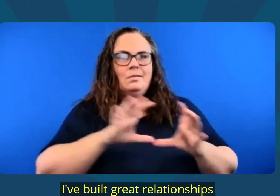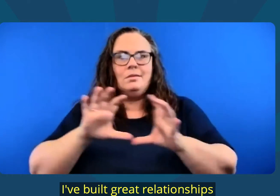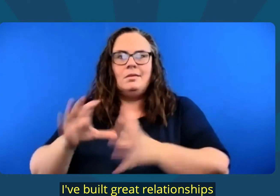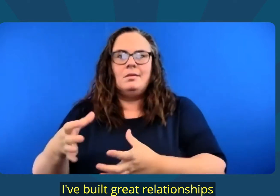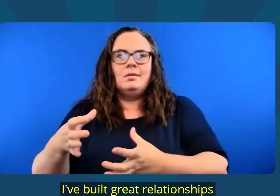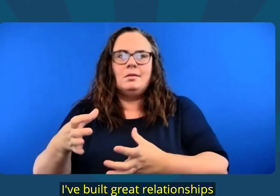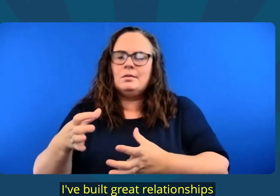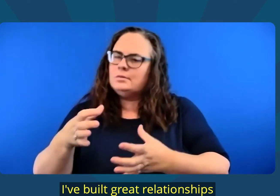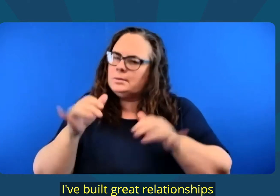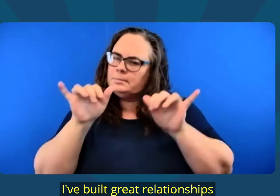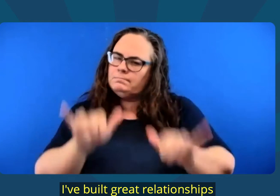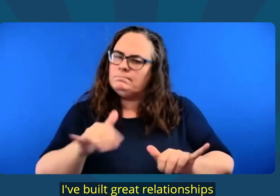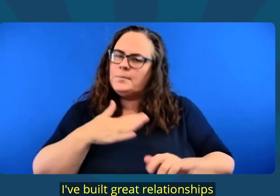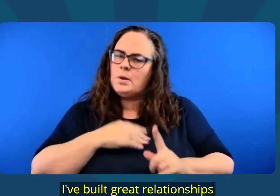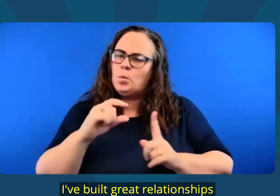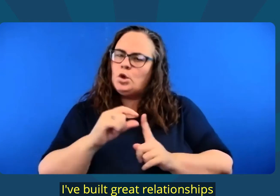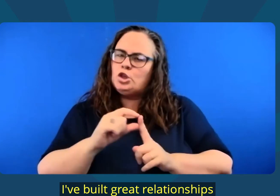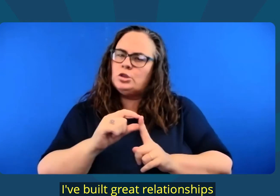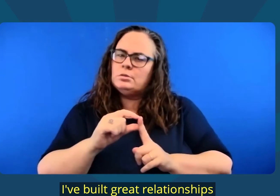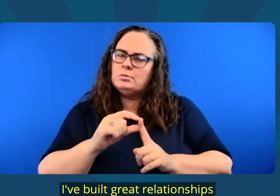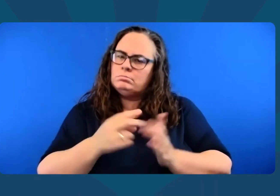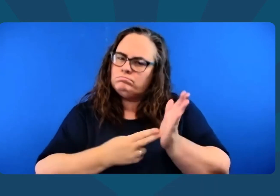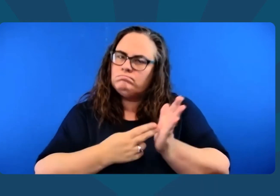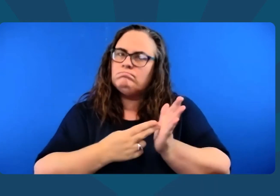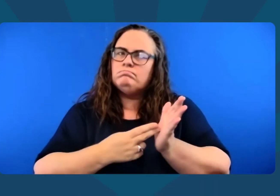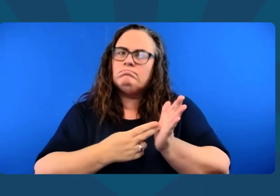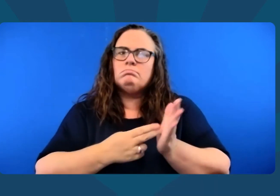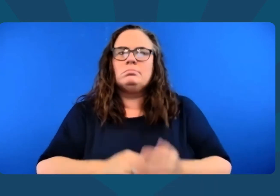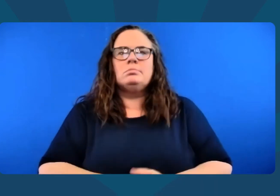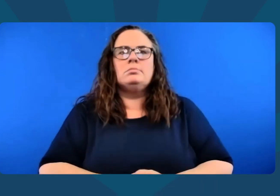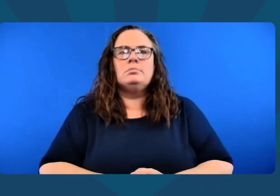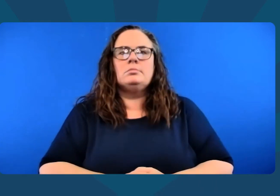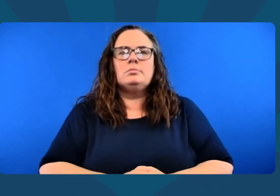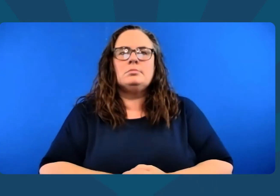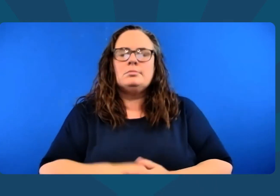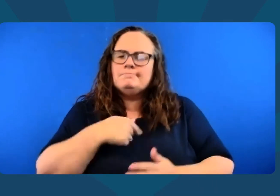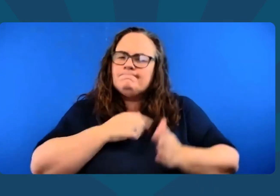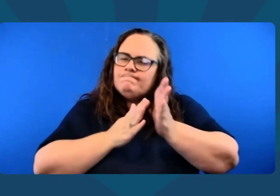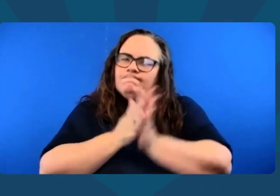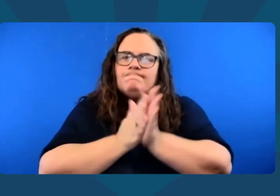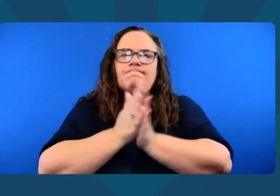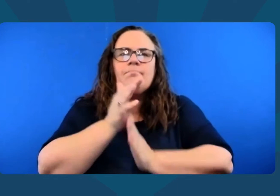I've built great relationships on both sides of the aisle by being true to my word.